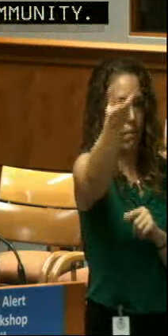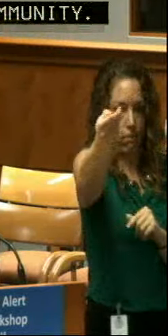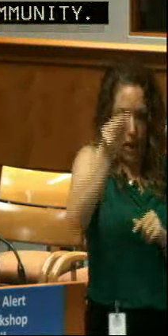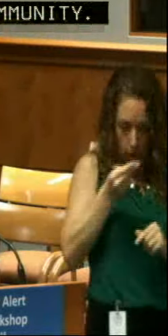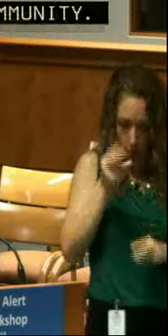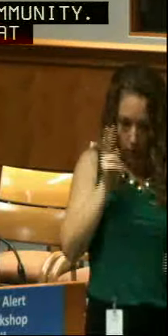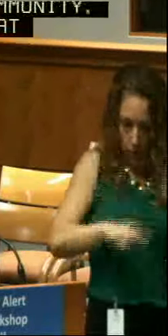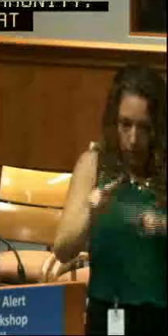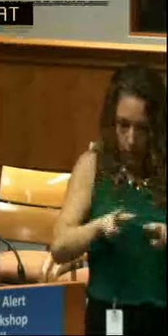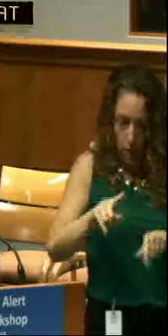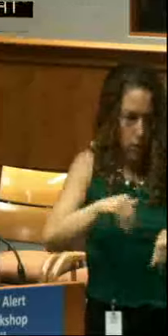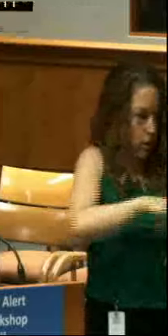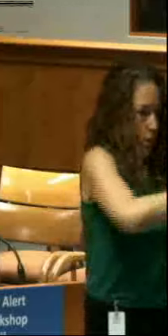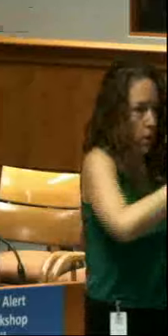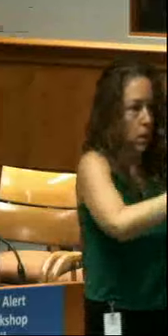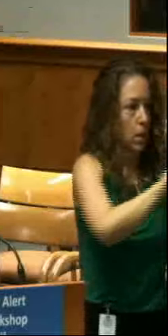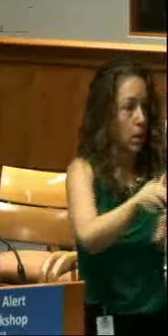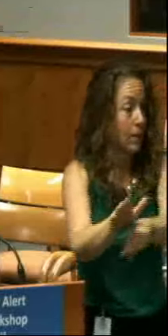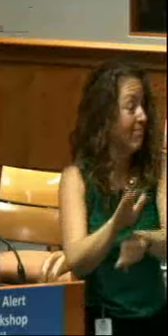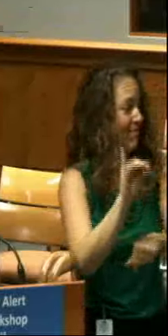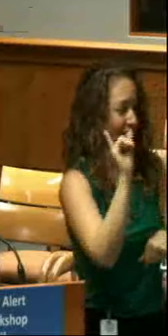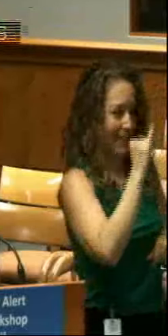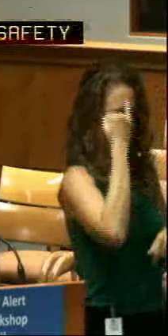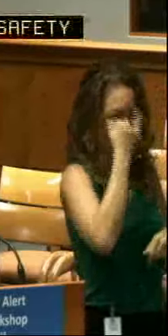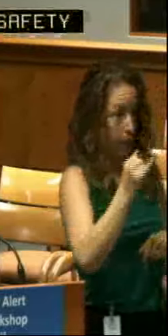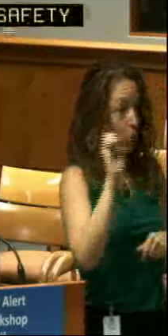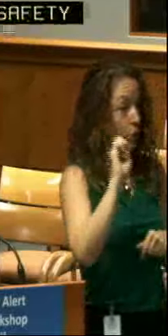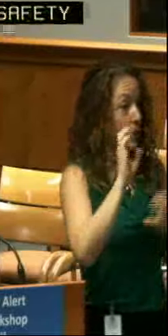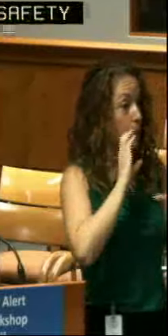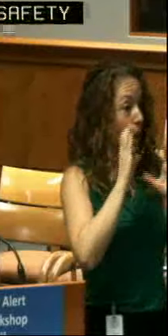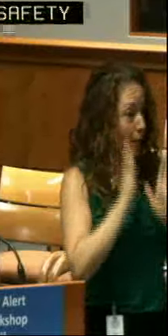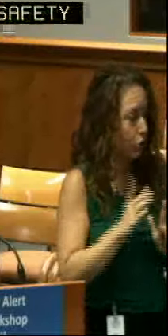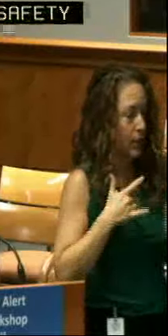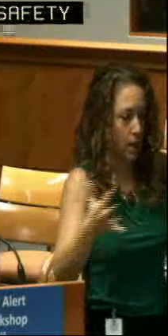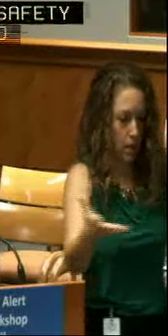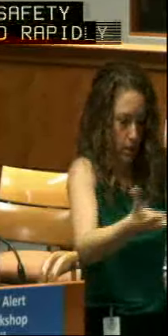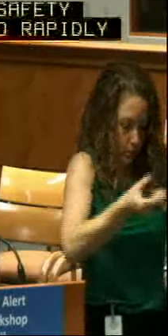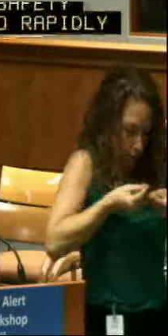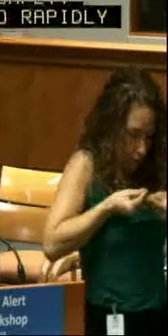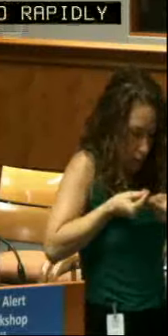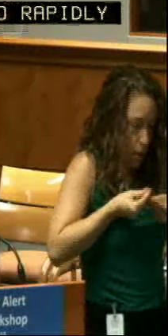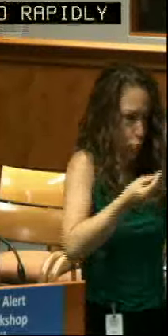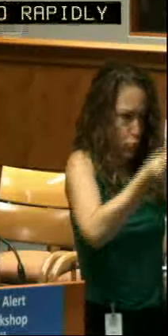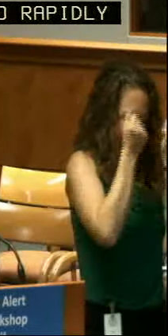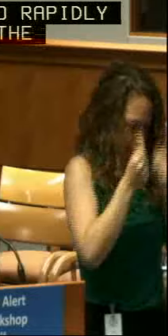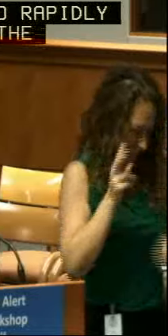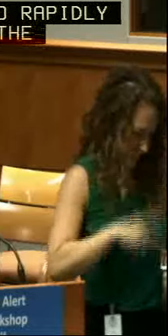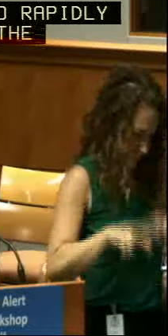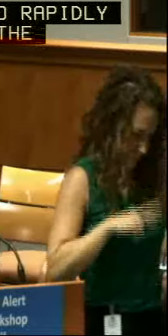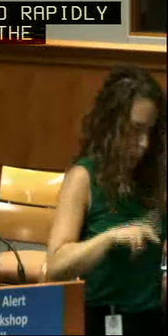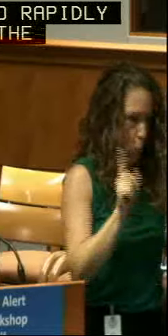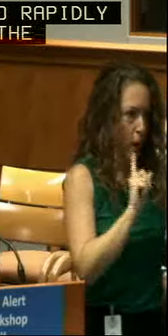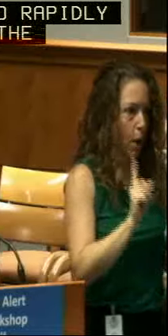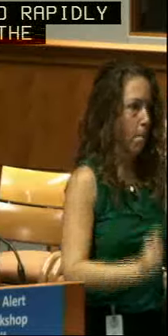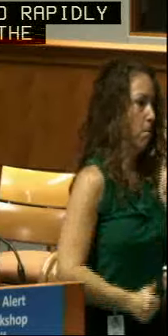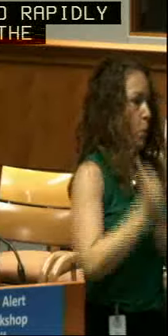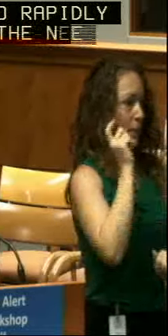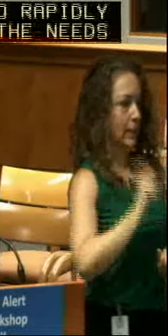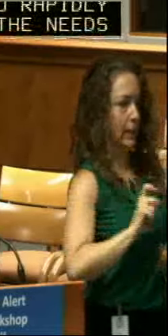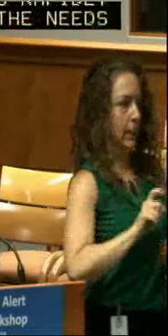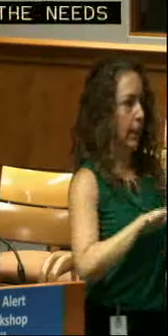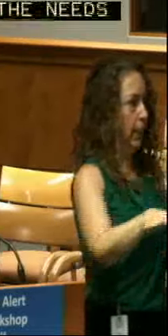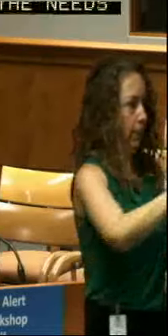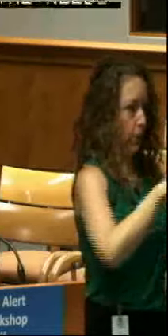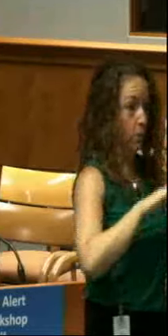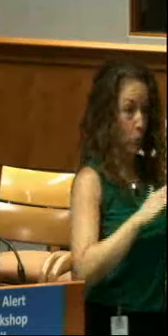tool to rapidly triage the impact and the needs in a community. We know what alerting can